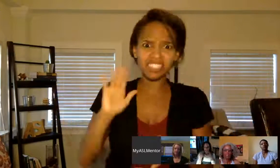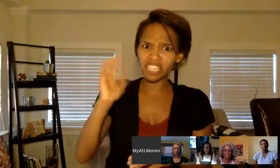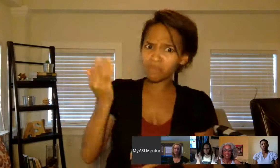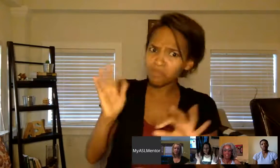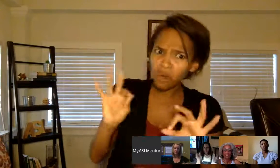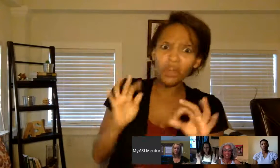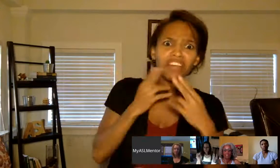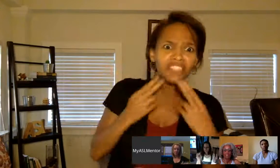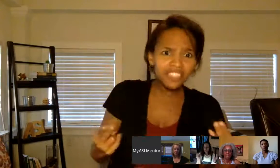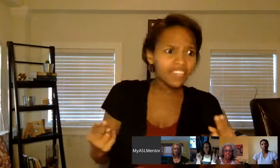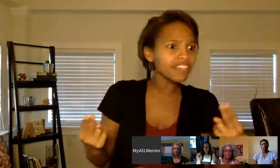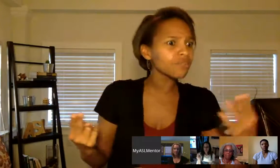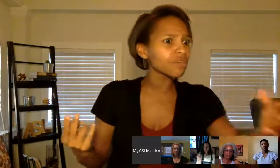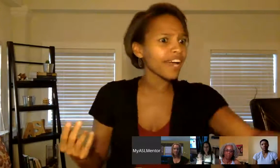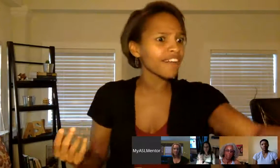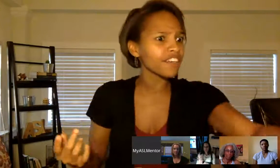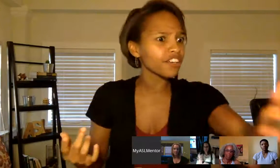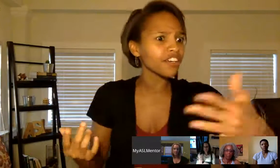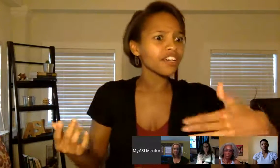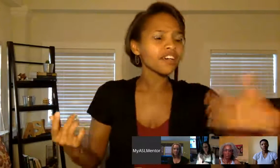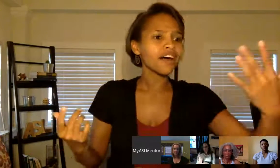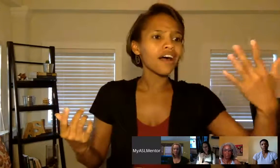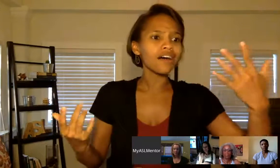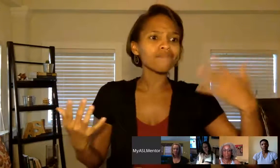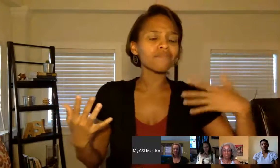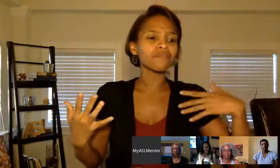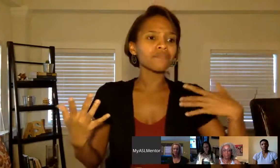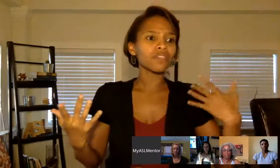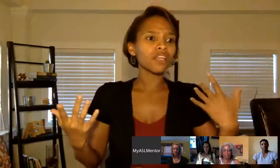it says seem innocent. What do I have here?